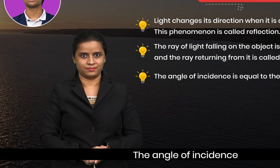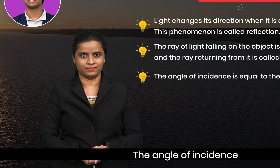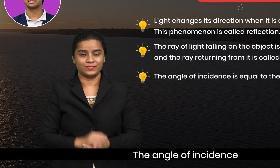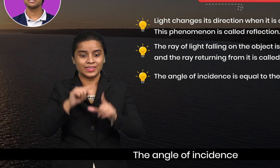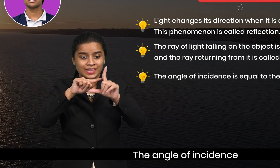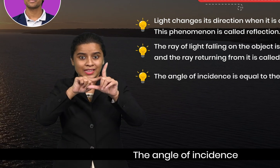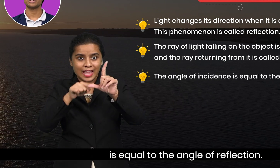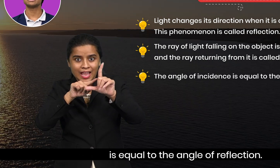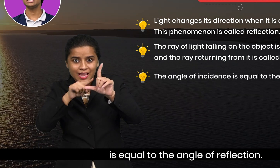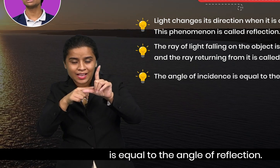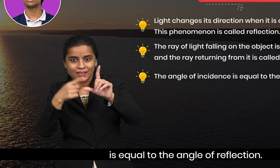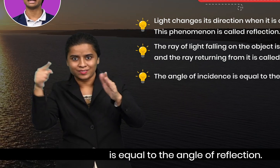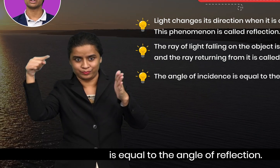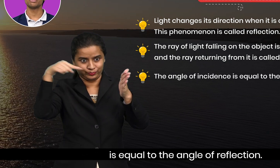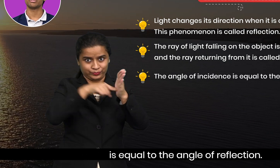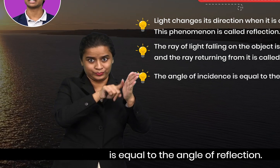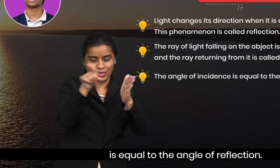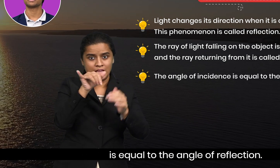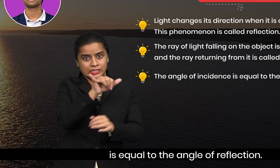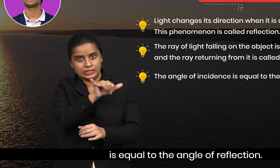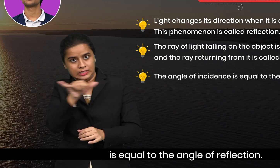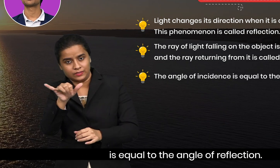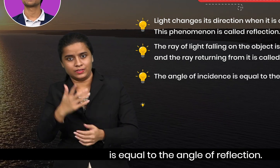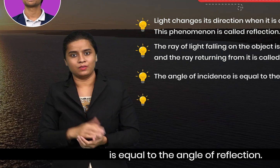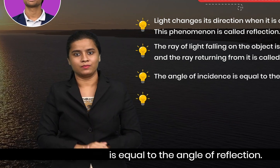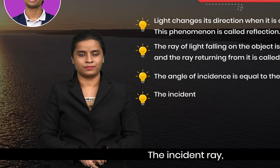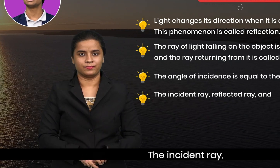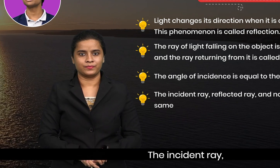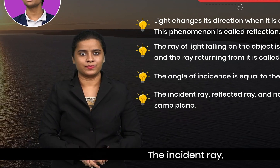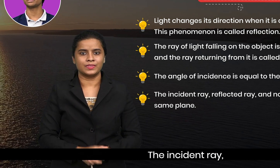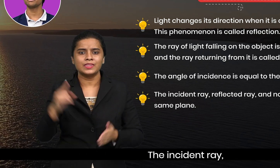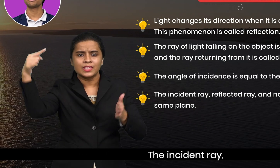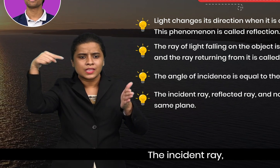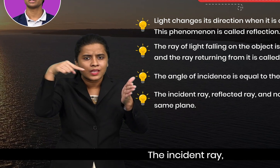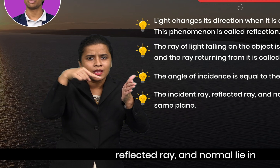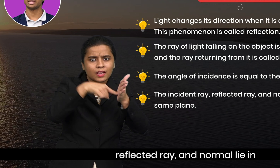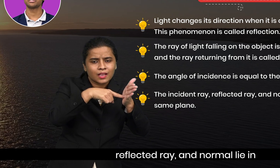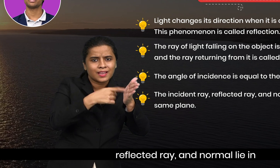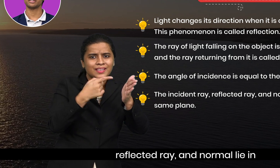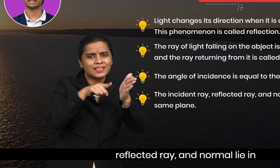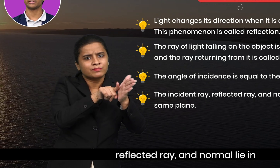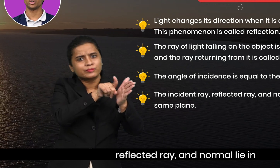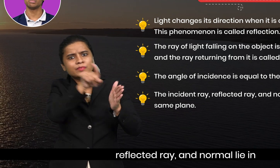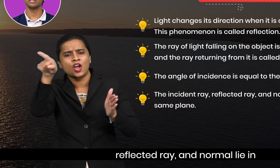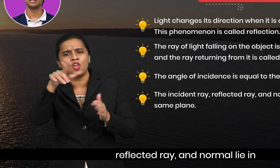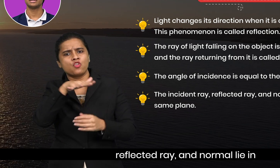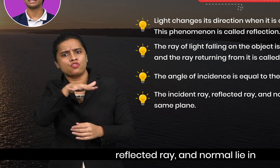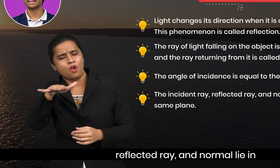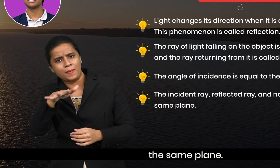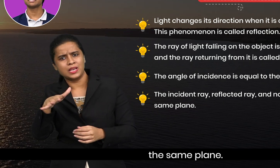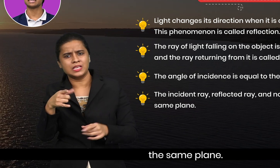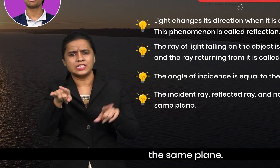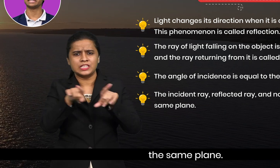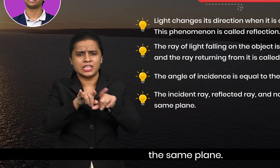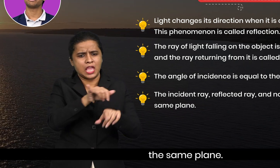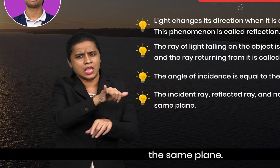The angle of incidence is equal to the angle of reflection. The incident ray, reflected ray, and normal lie